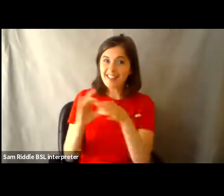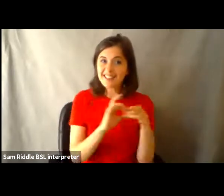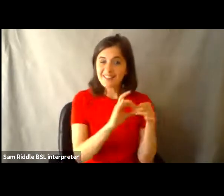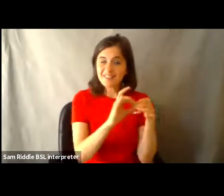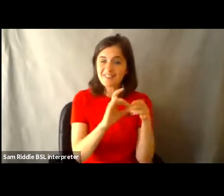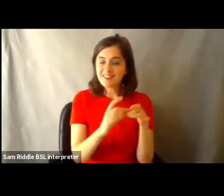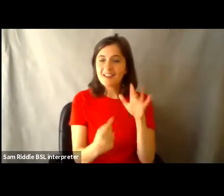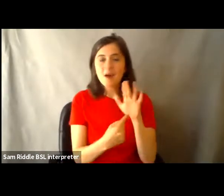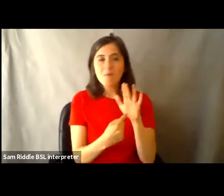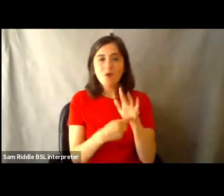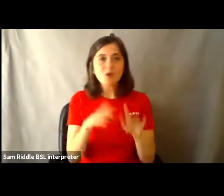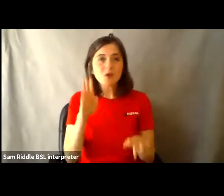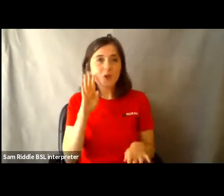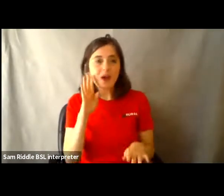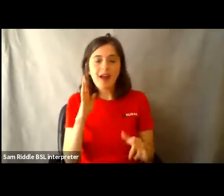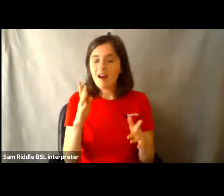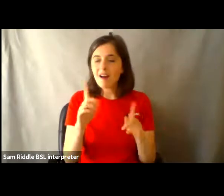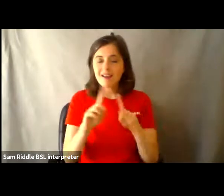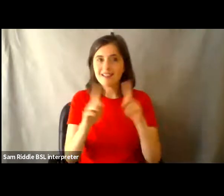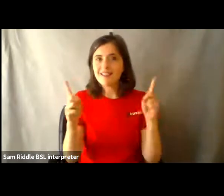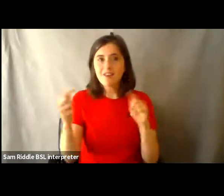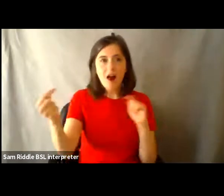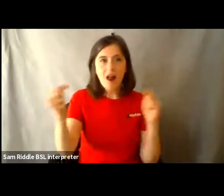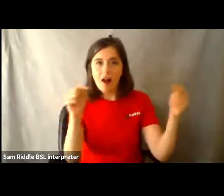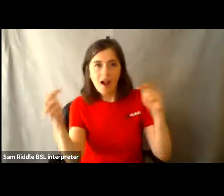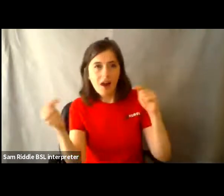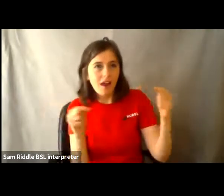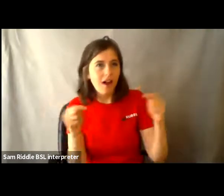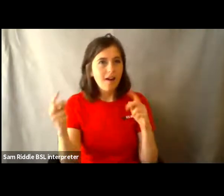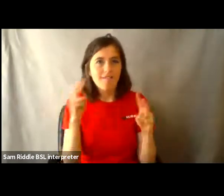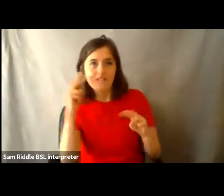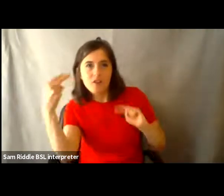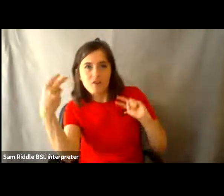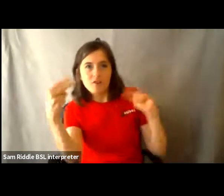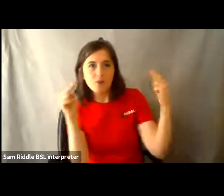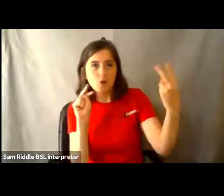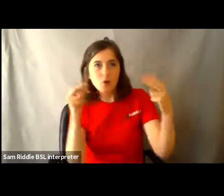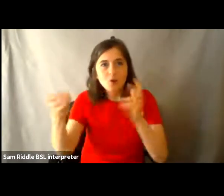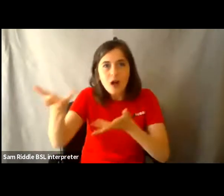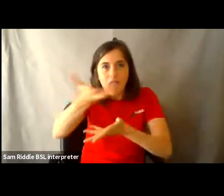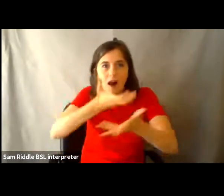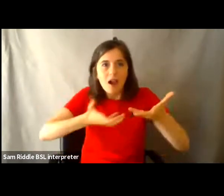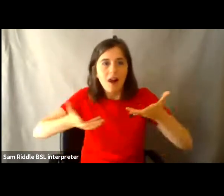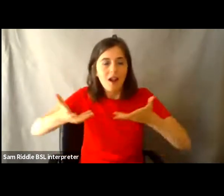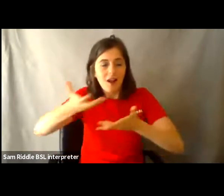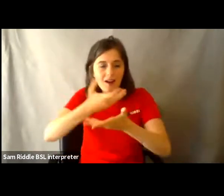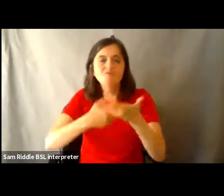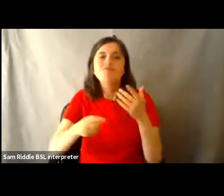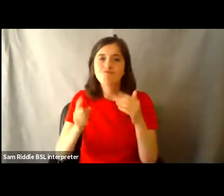important it is to hear as many voices as possible. I think that